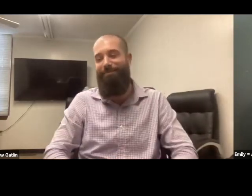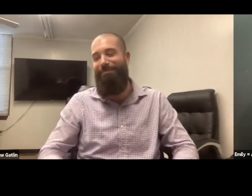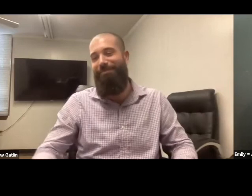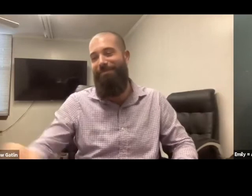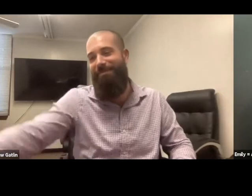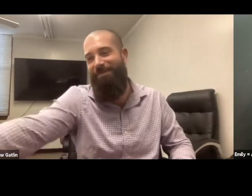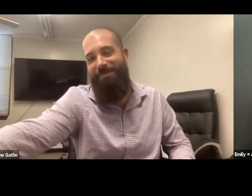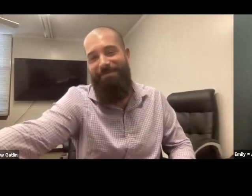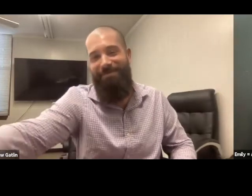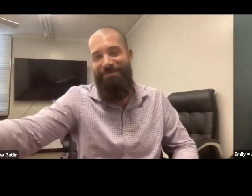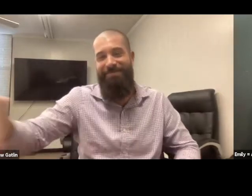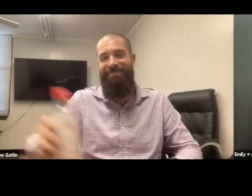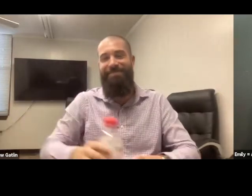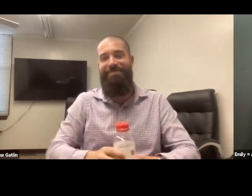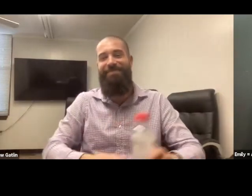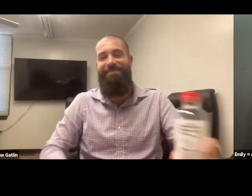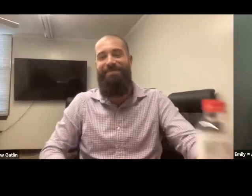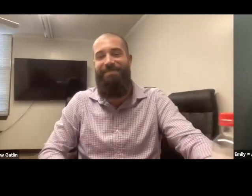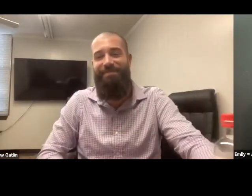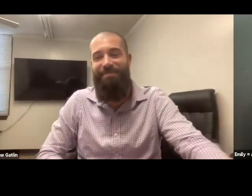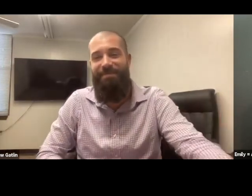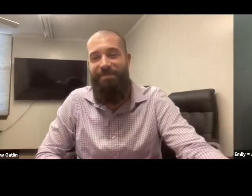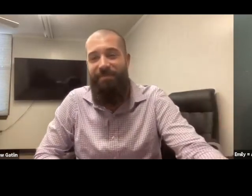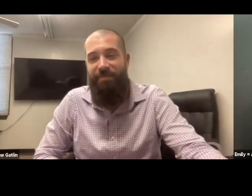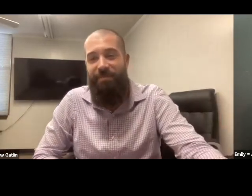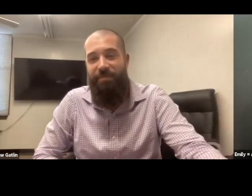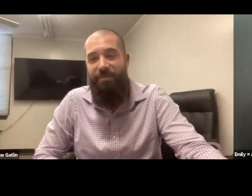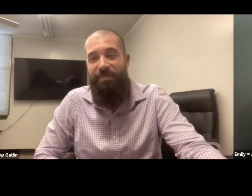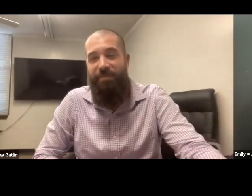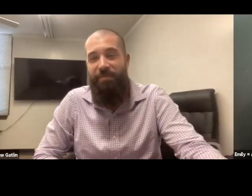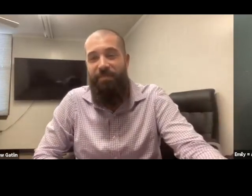But in case you're wondering about the picture versus how I look now.